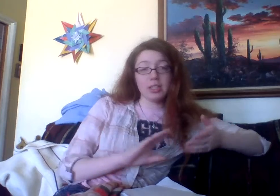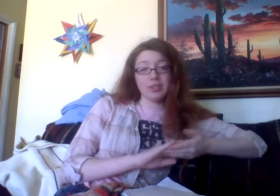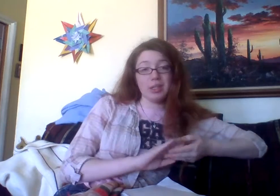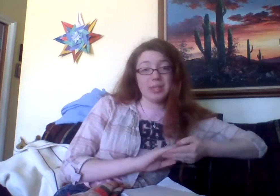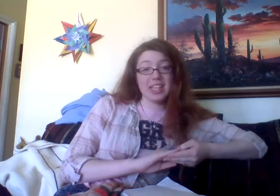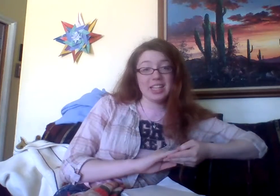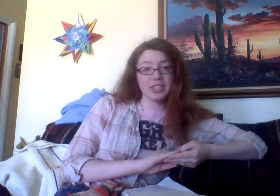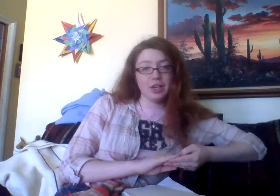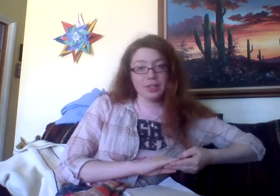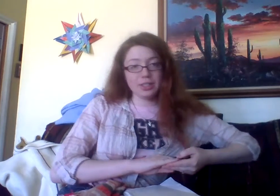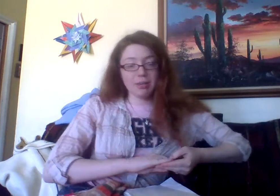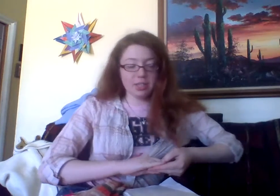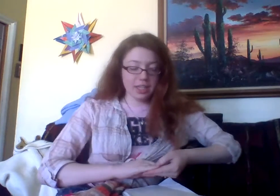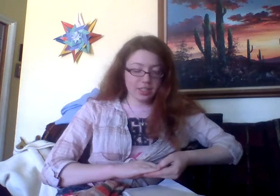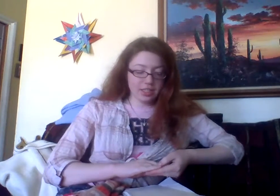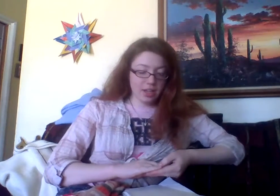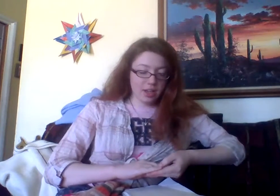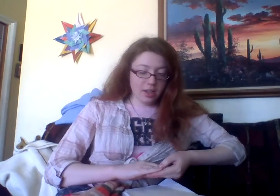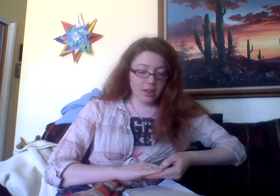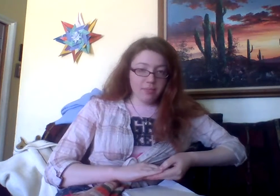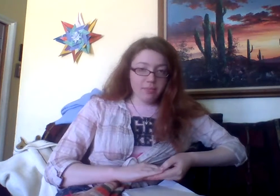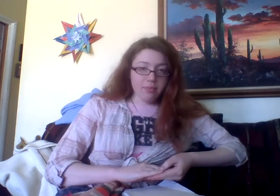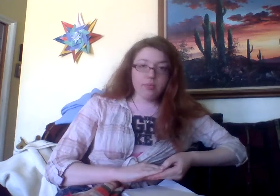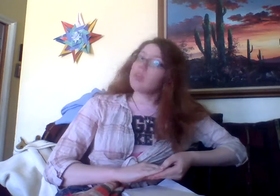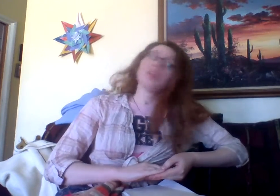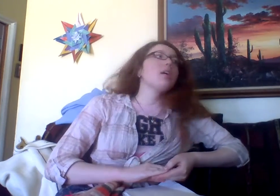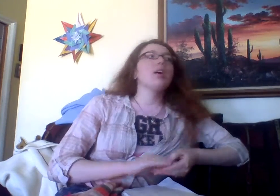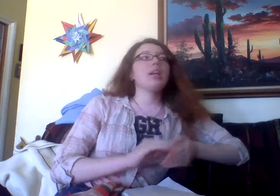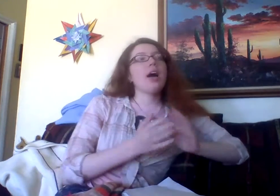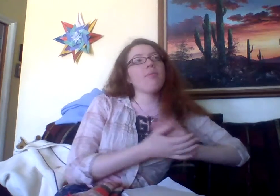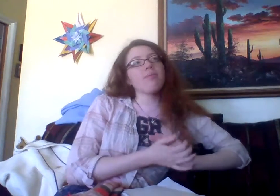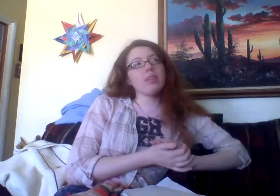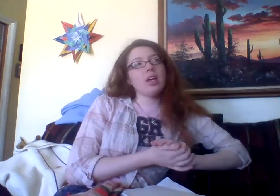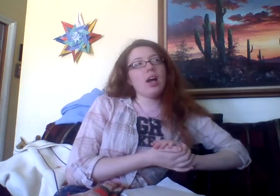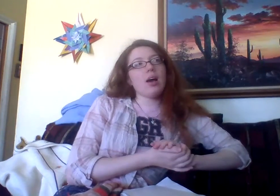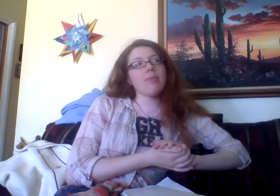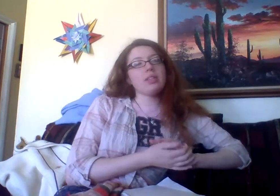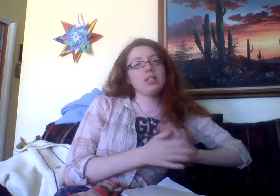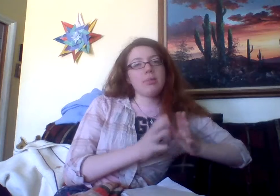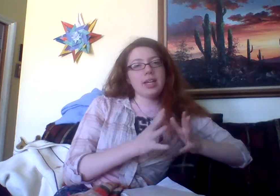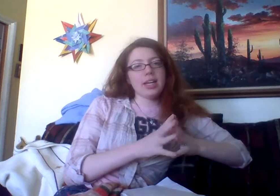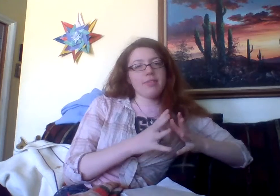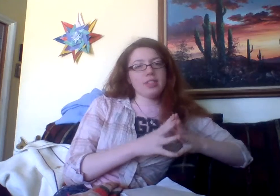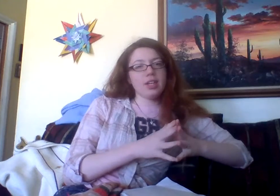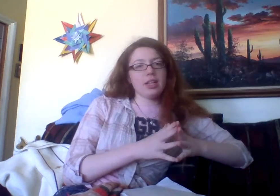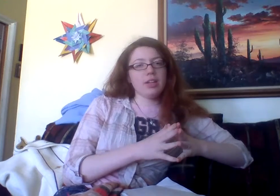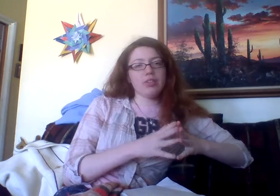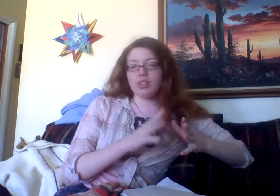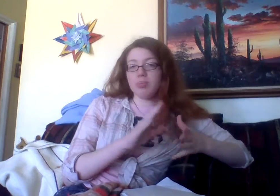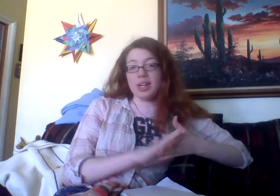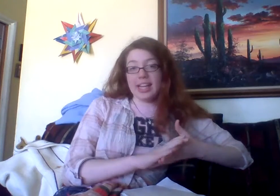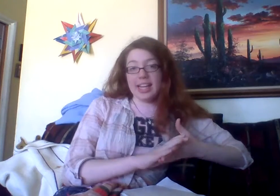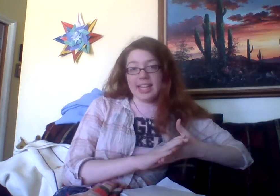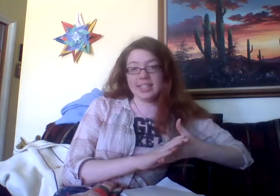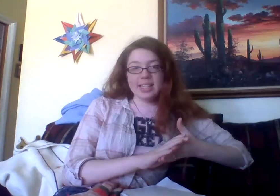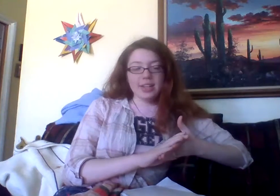if you're going to be tested on the subject. Now, a double negative in sign language is pretty easy,